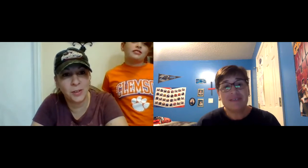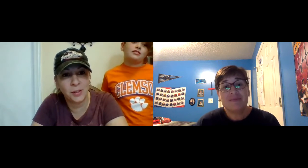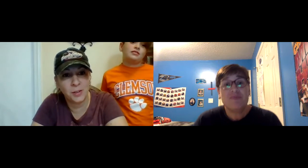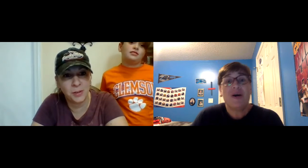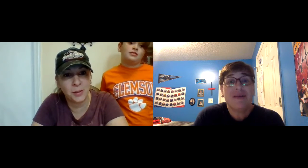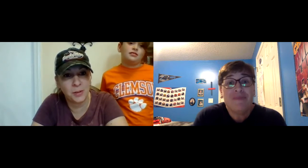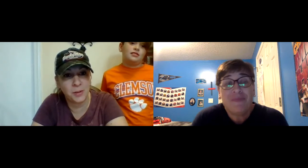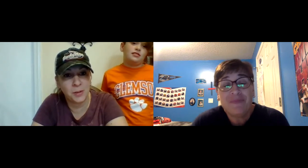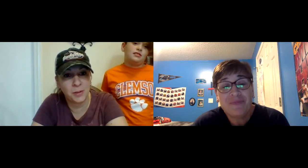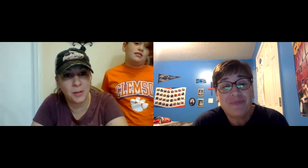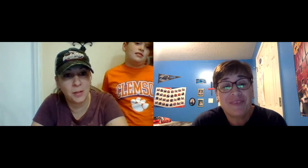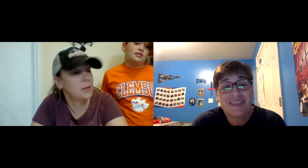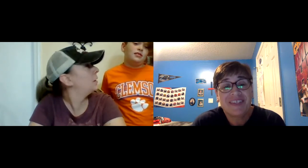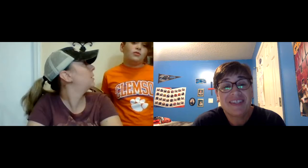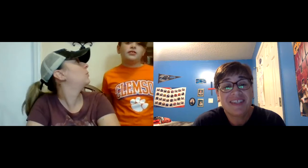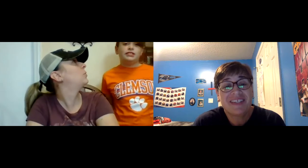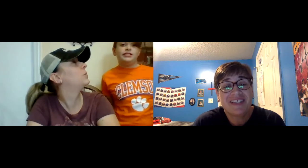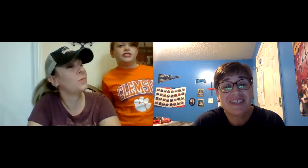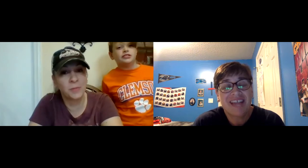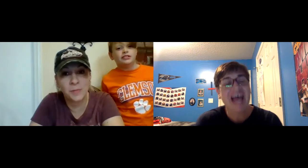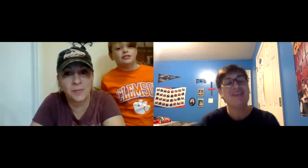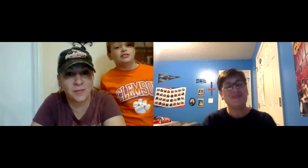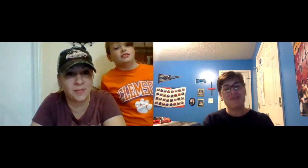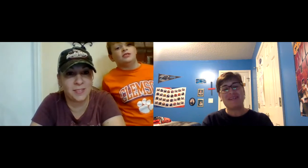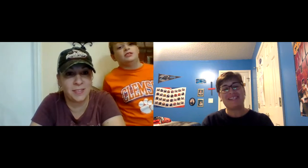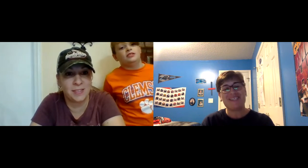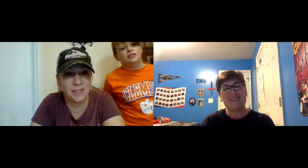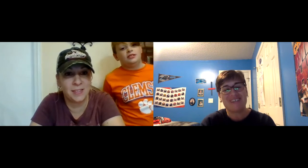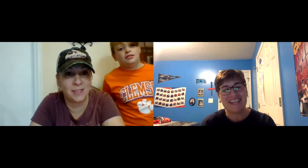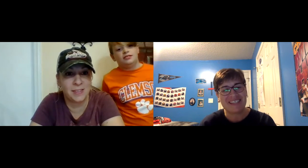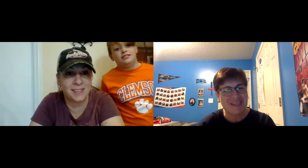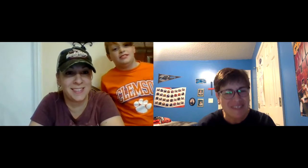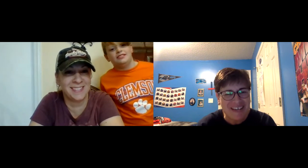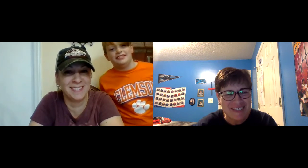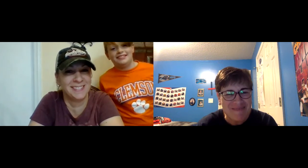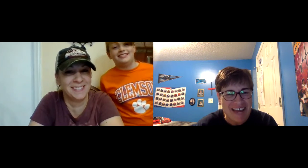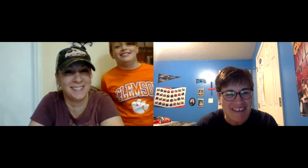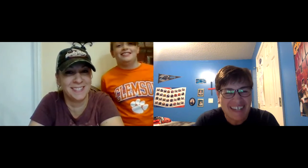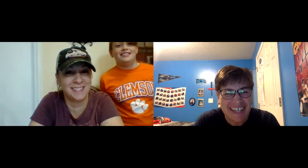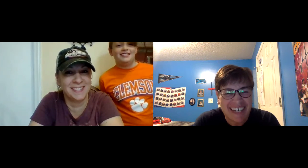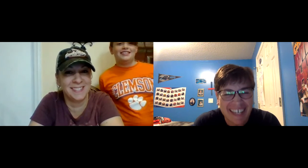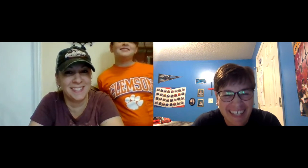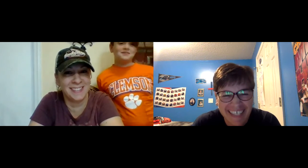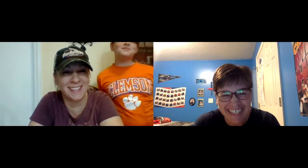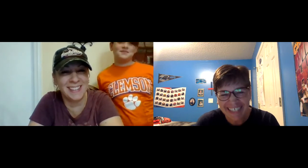person. What? Were you a teacher? I used to be a teacher, yes. Can you tell somehow?